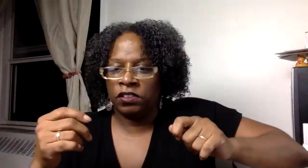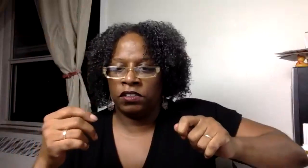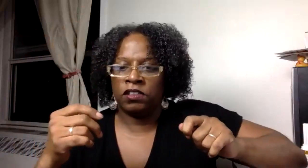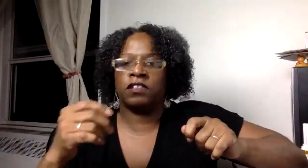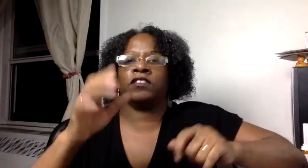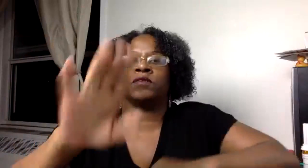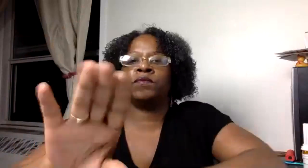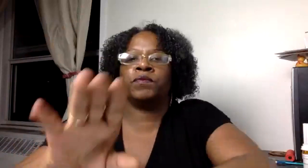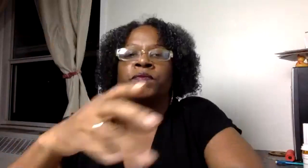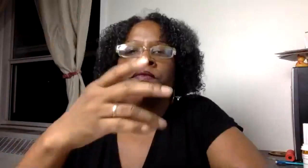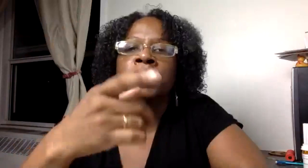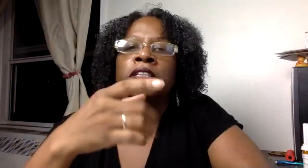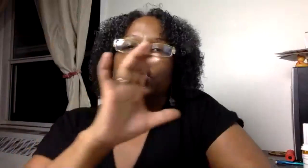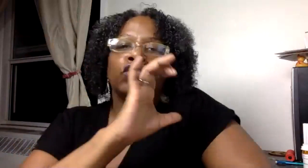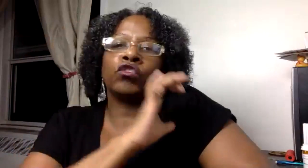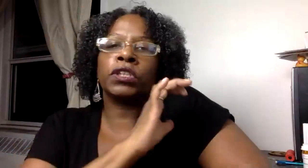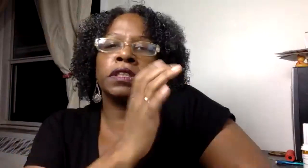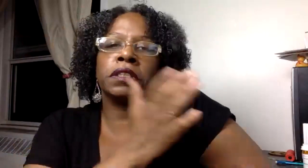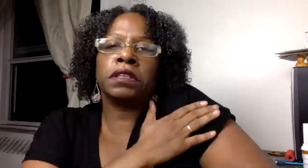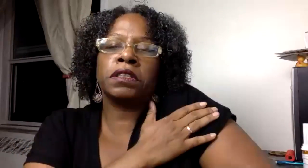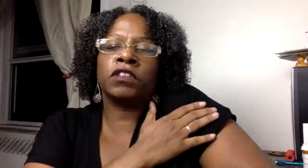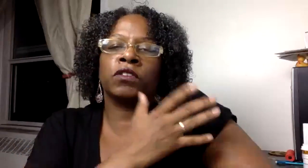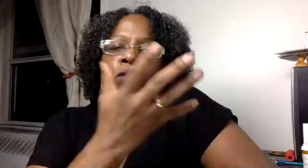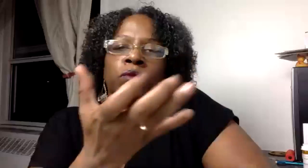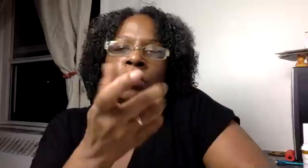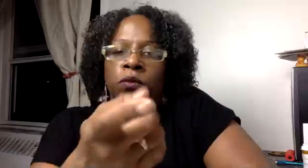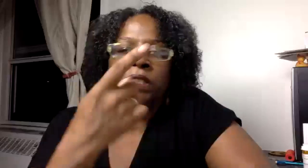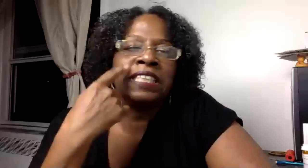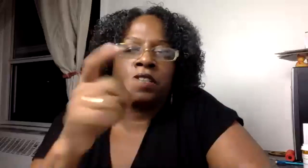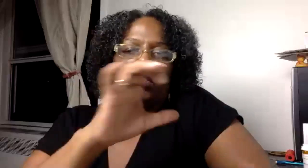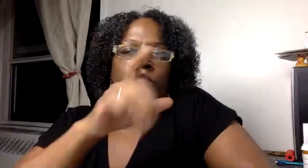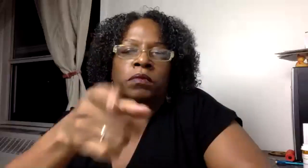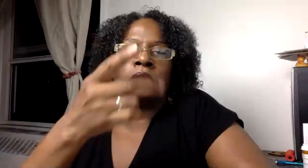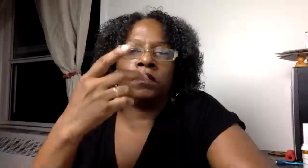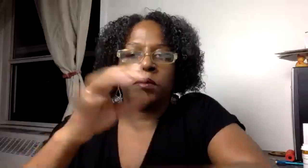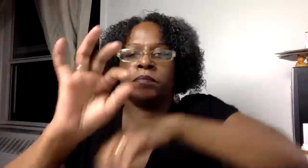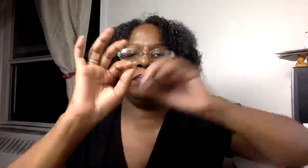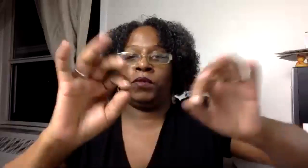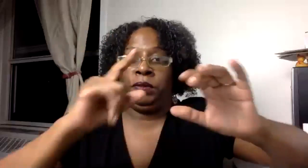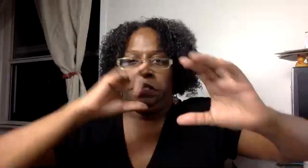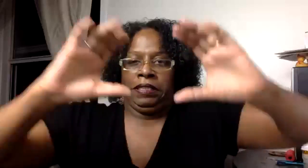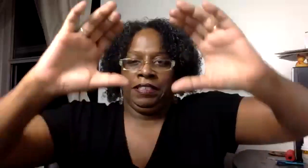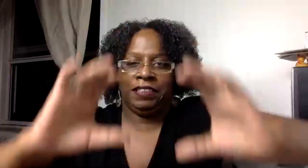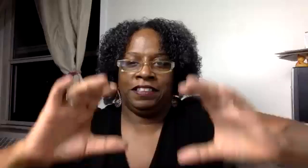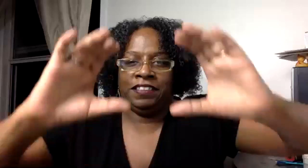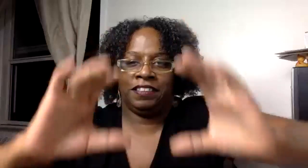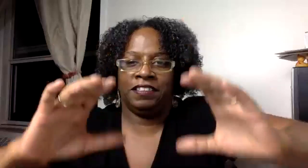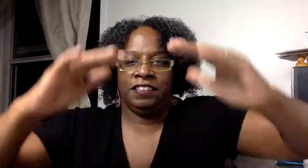hands by your chest. Right now we're able to see way your head and way above that. So Christina, can